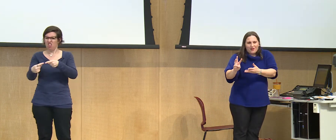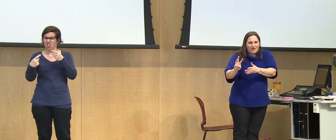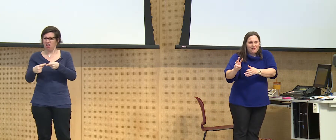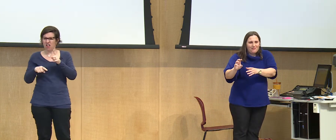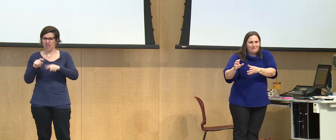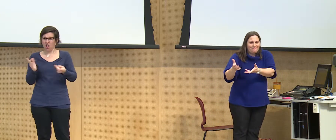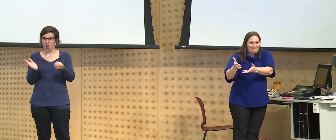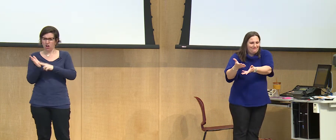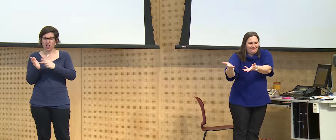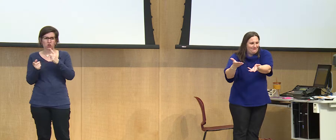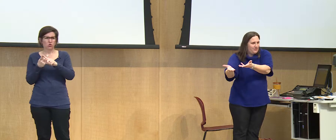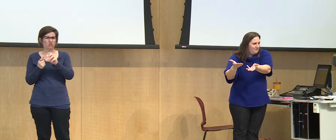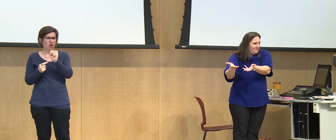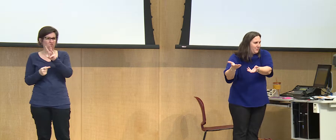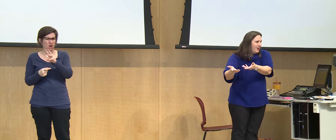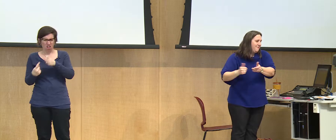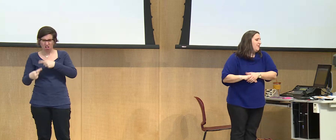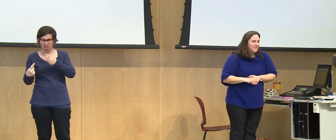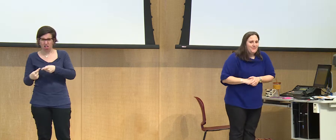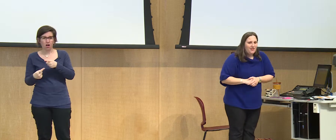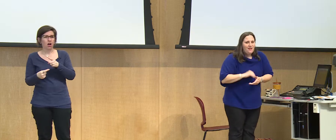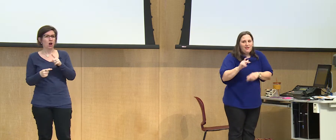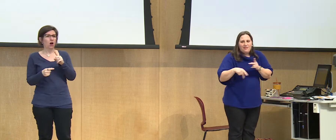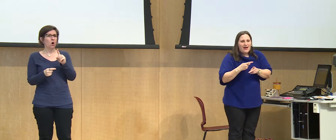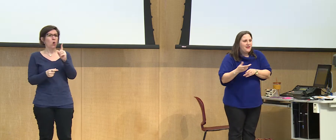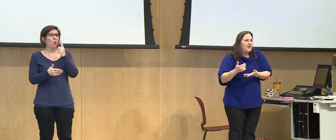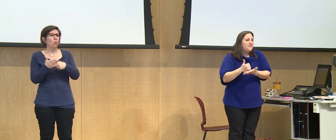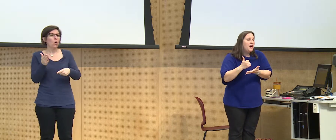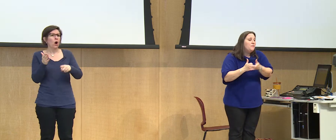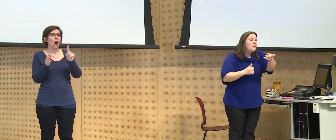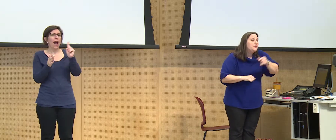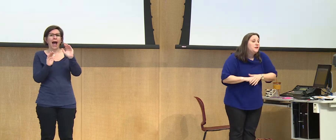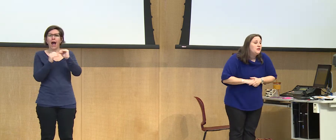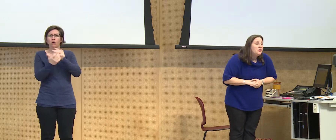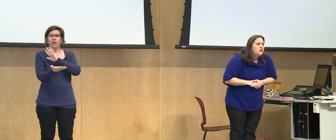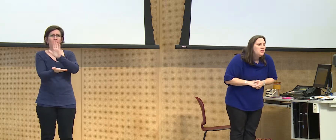software, whatever, that kind of help.